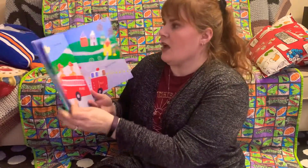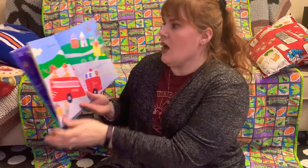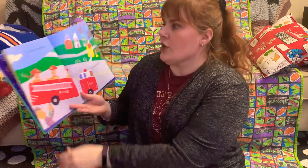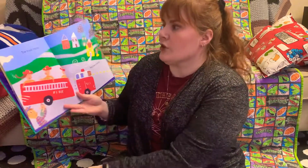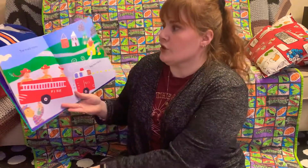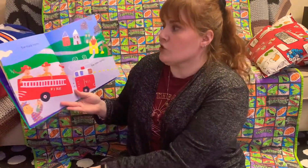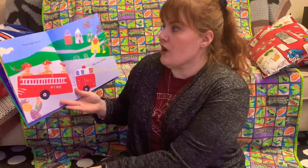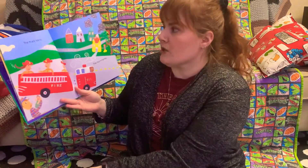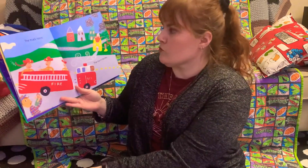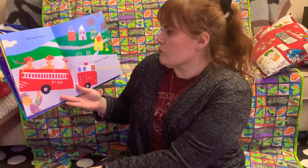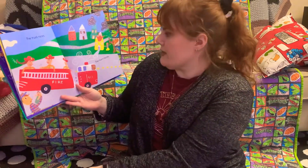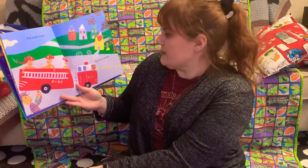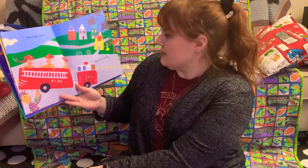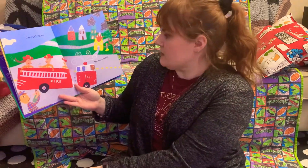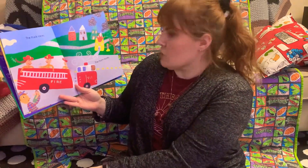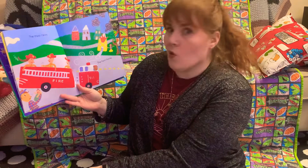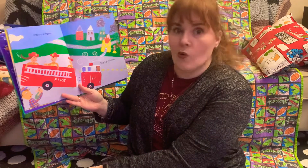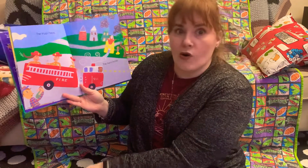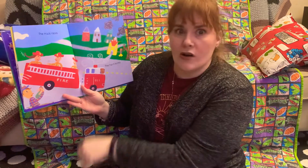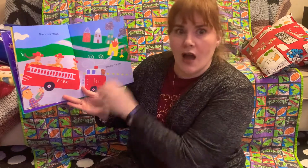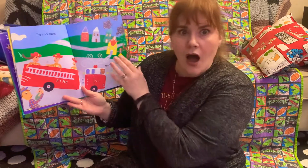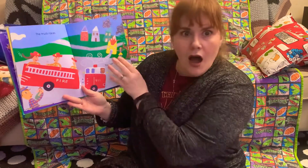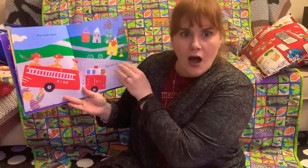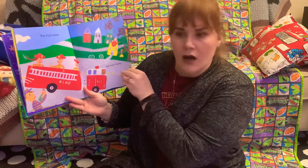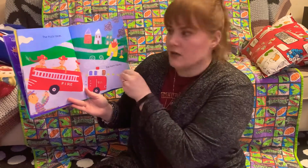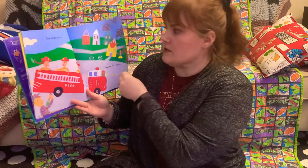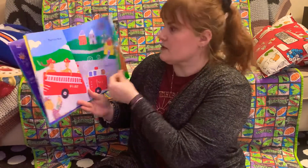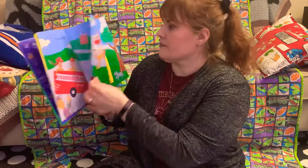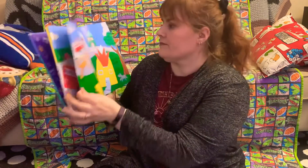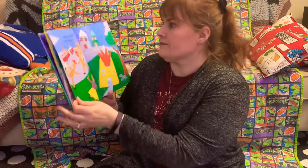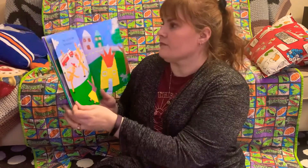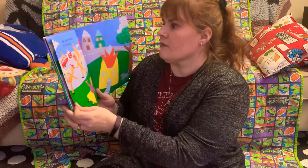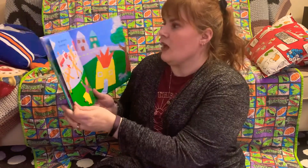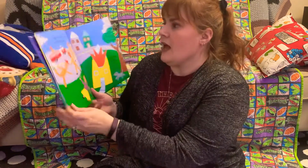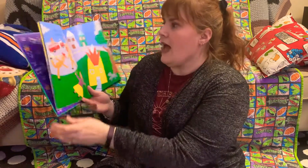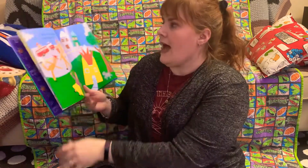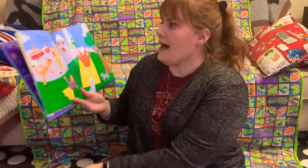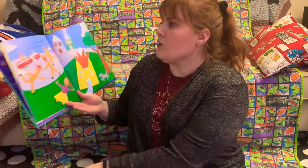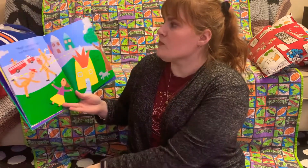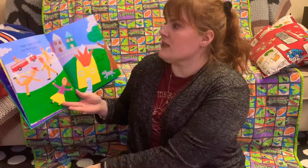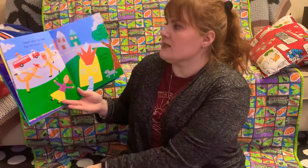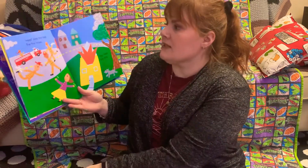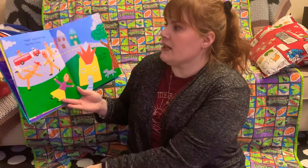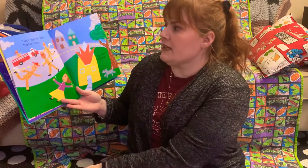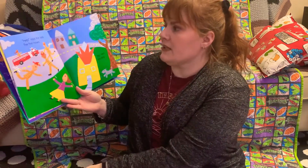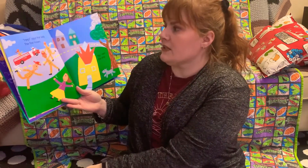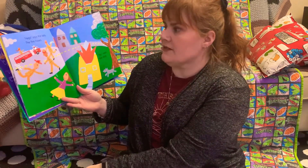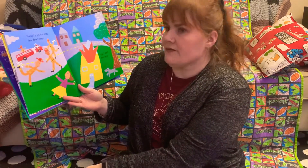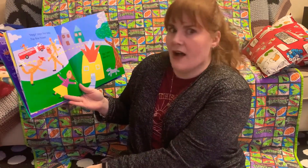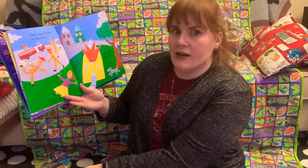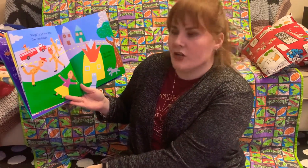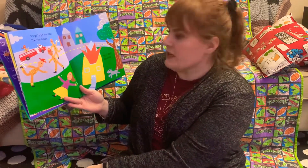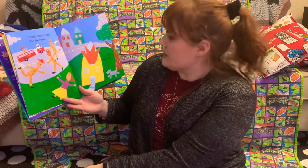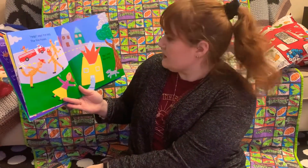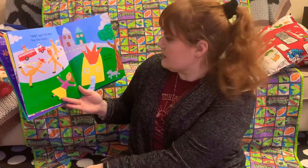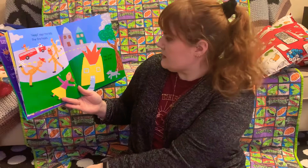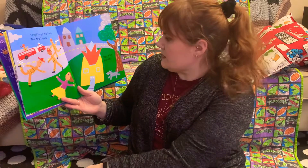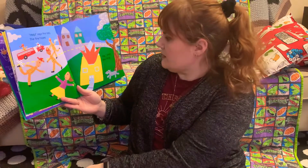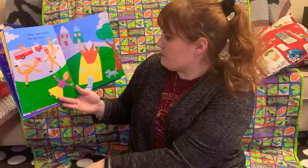The truck races. The horn honks. Help, says the lady. The fire hisses. Yip, says